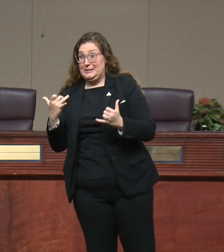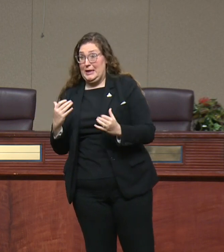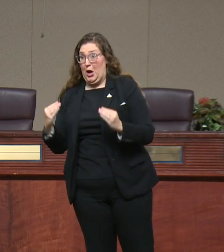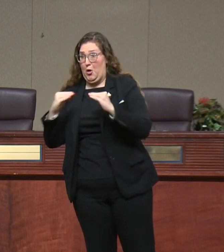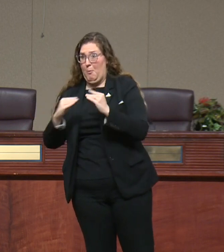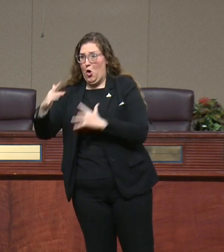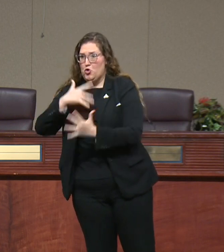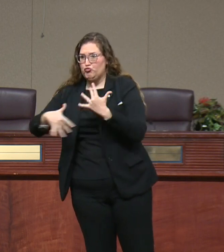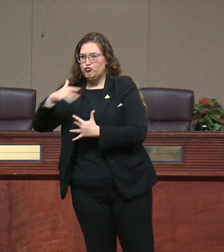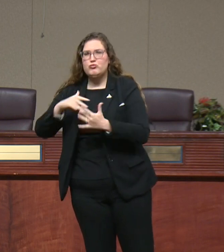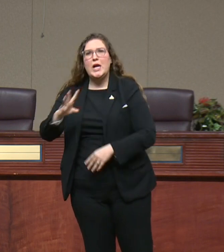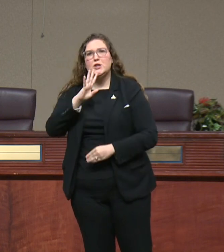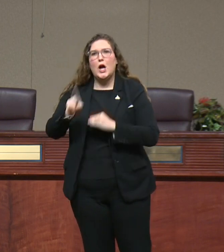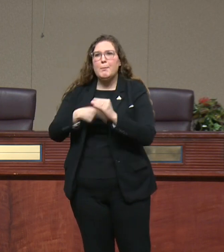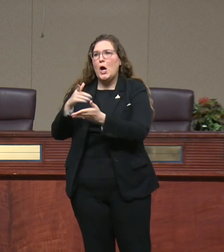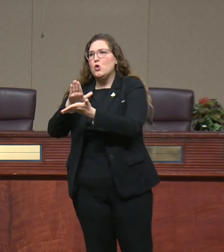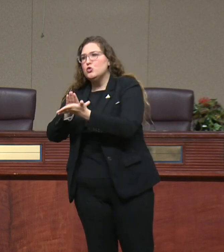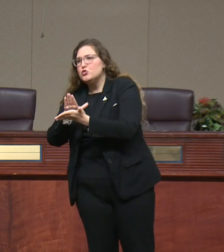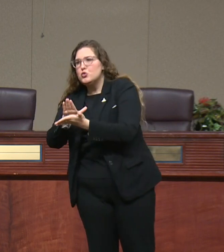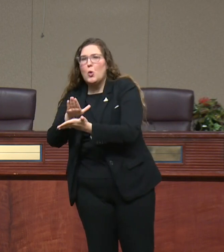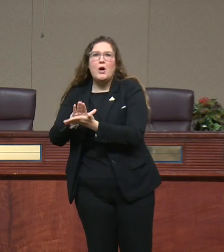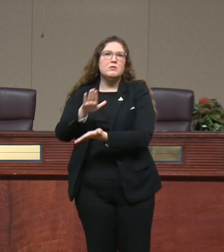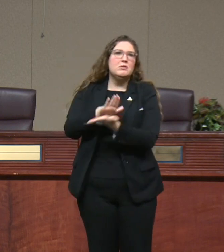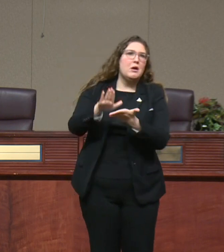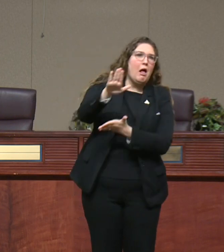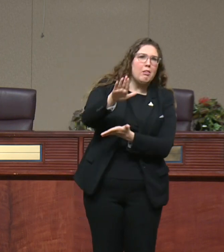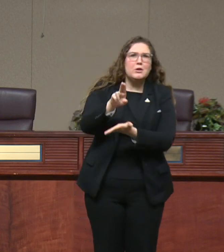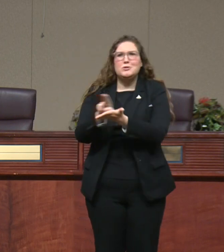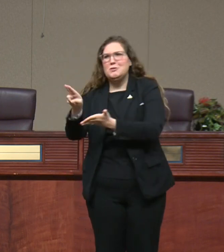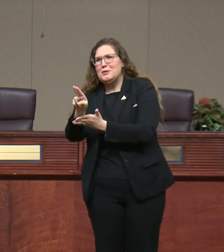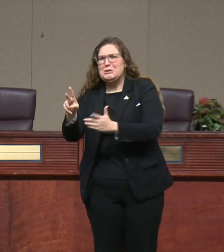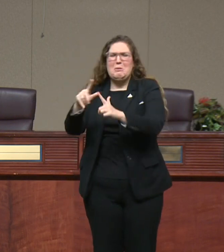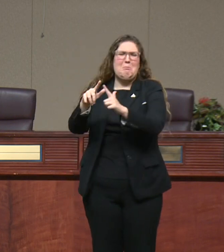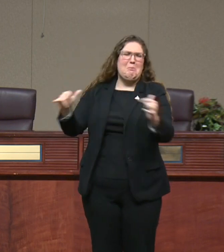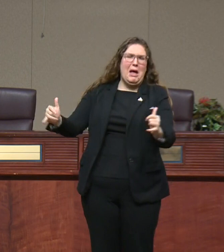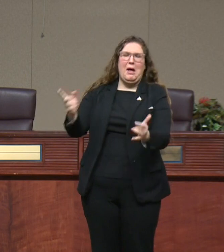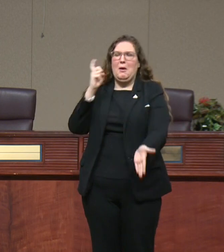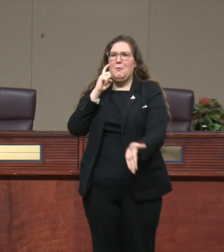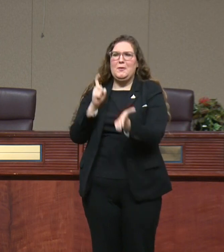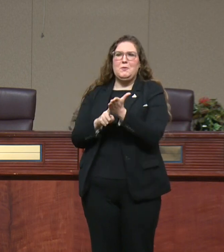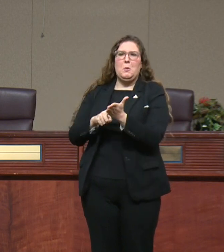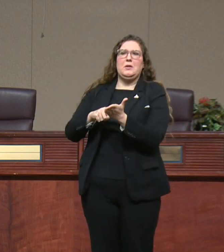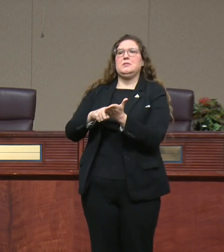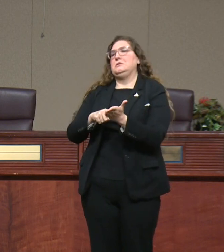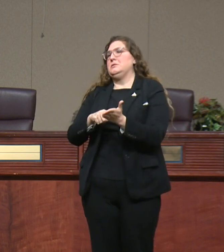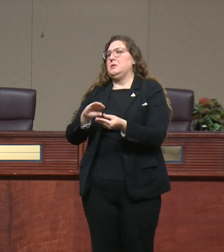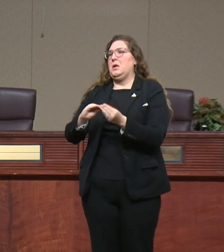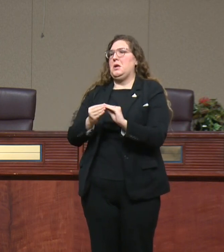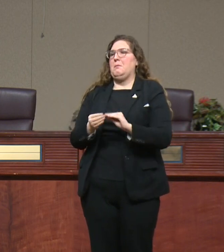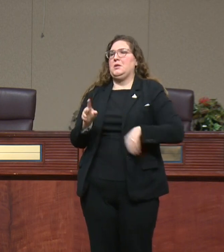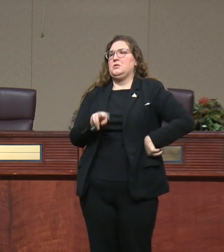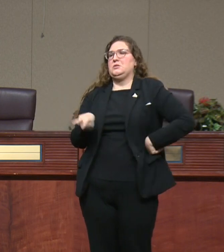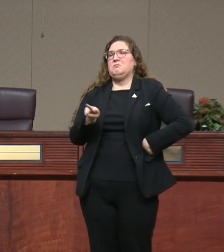schools, we're also monitoring that age group closely. So it's a small increase, not unexpected, but it's an